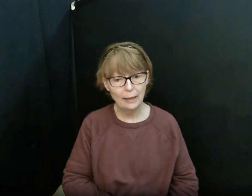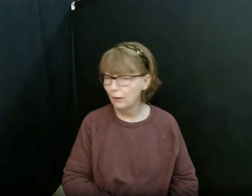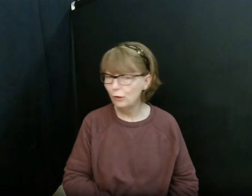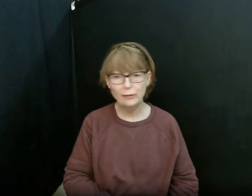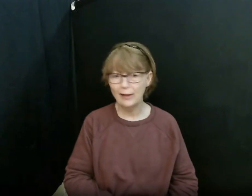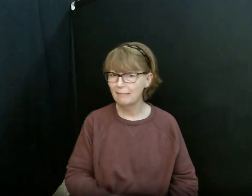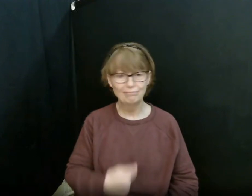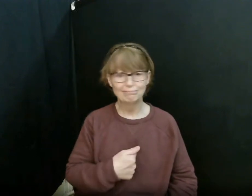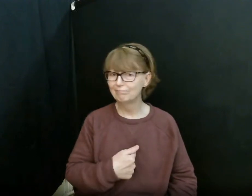You can say,